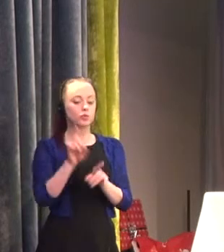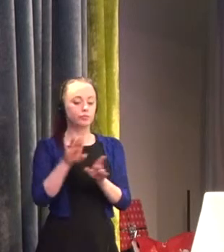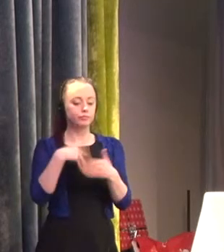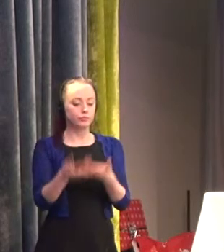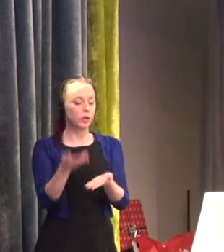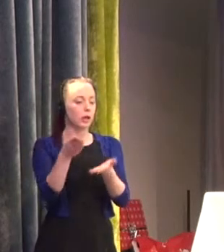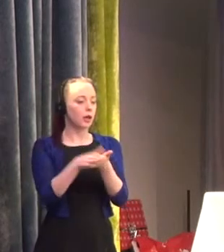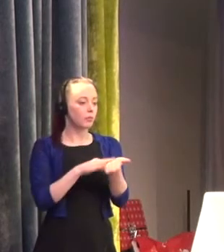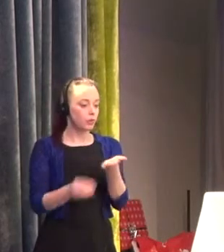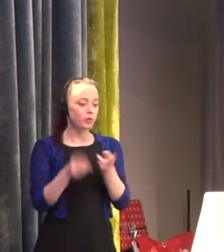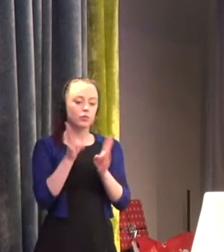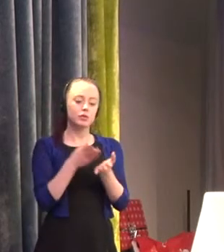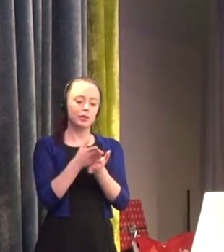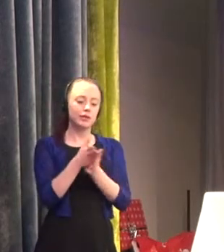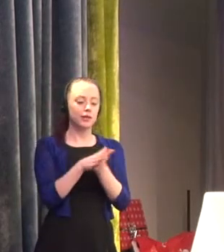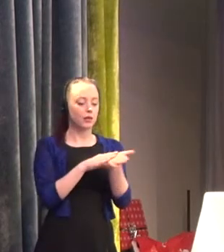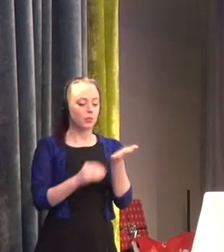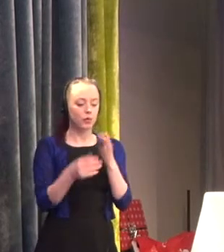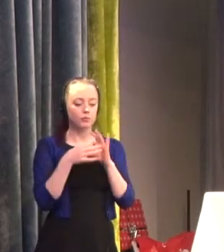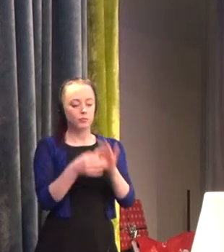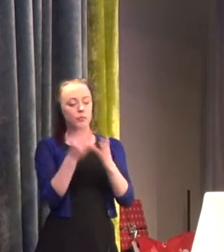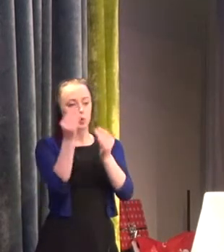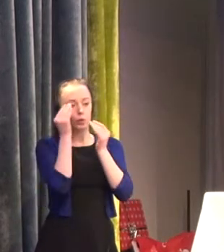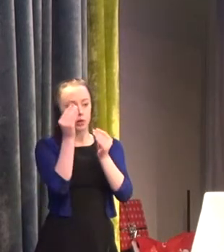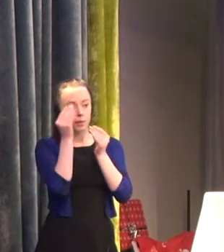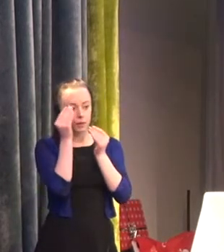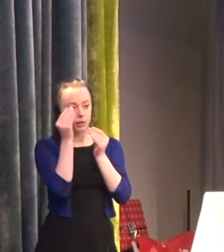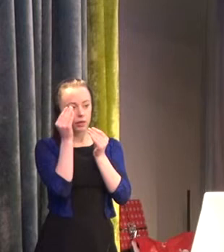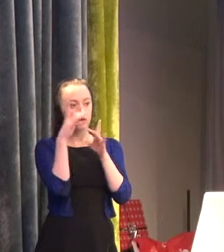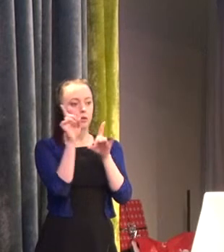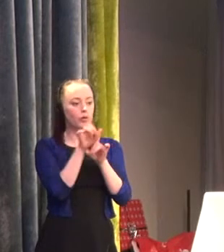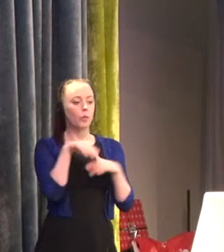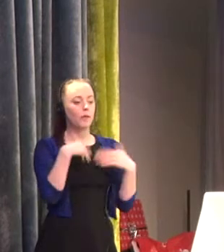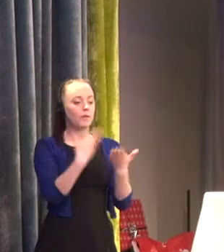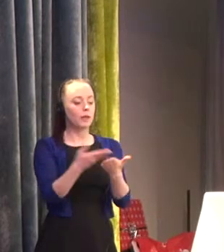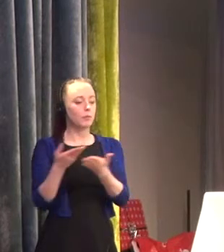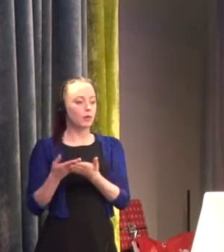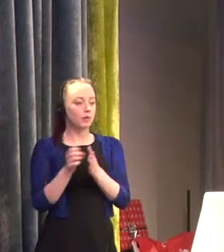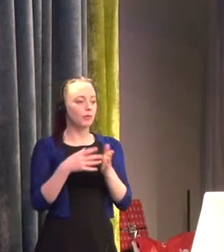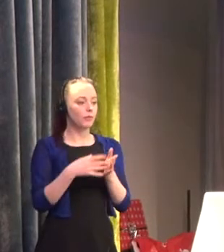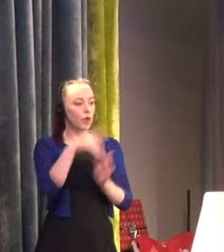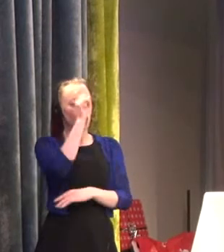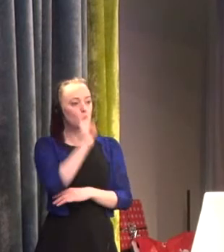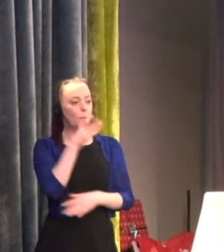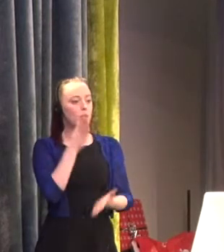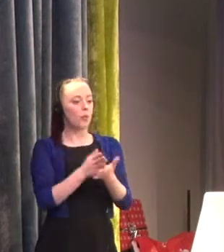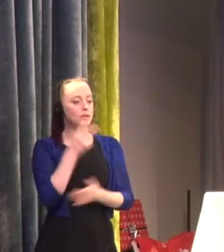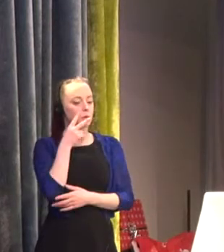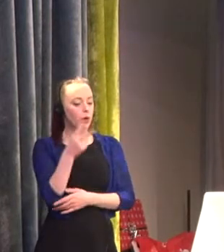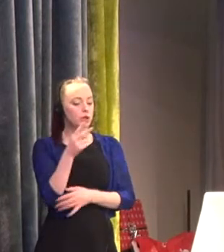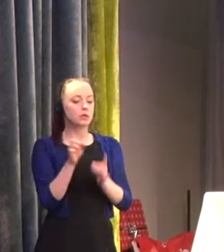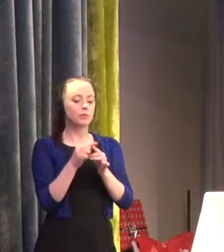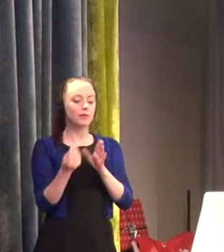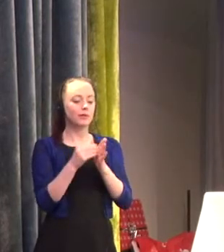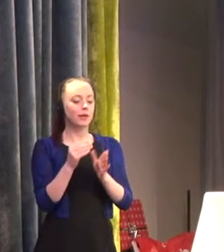one on a theme of education by Human Rights Watch. But also what we've seen, in addition to these shadow reports on